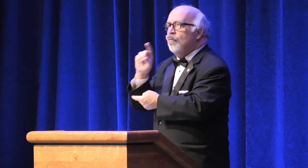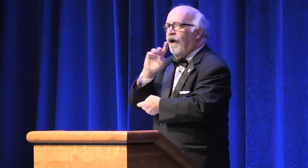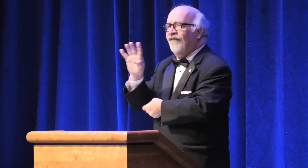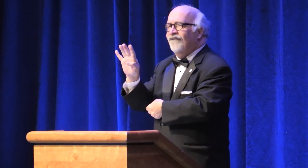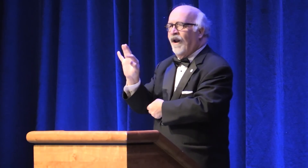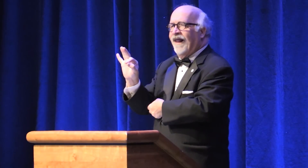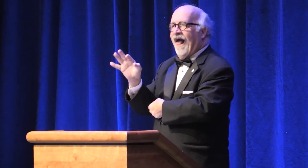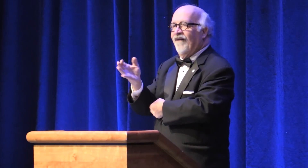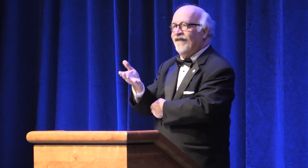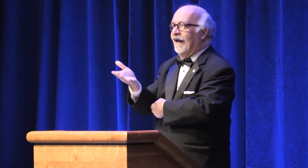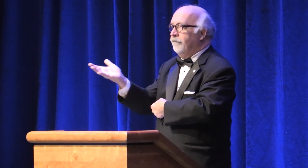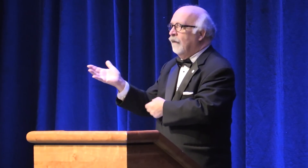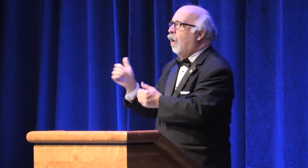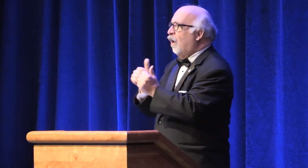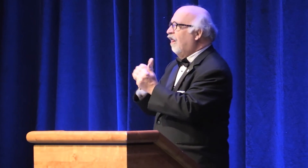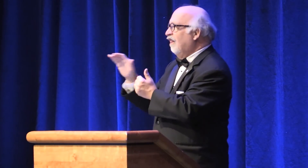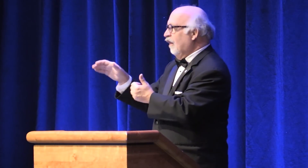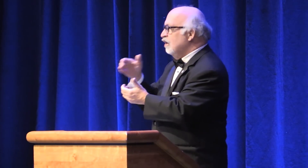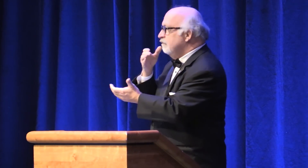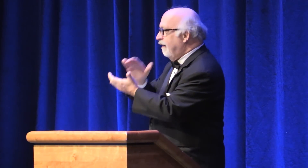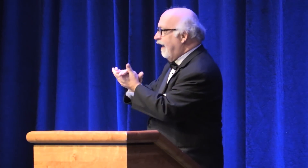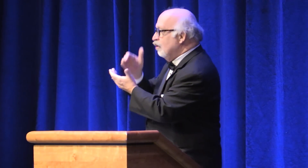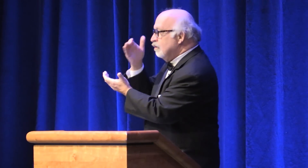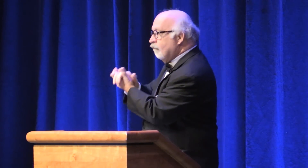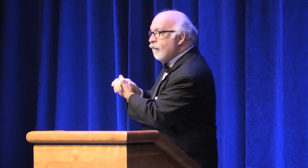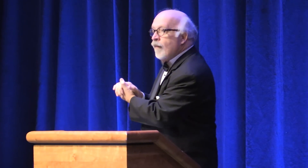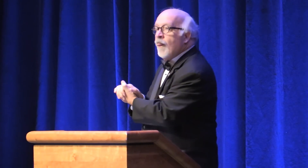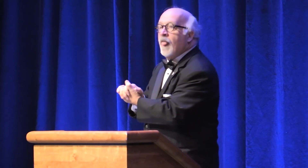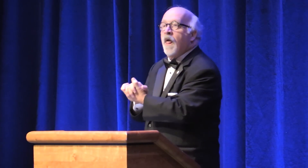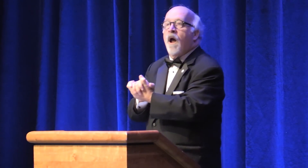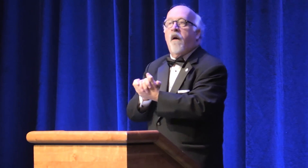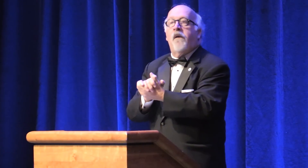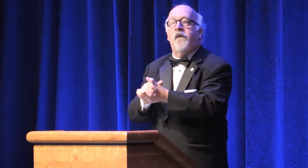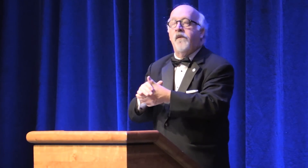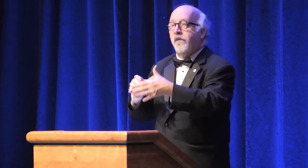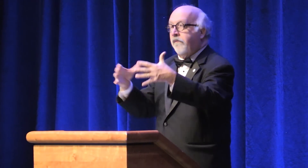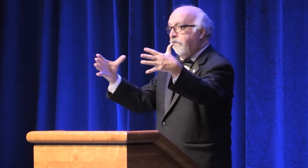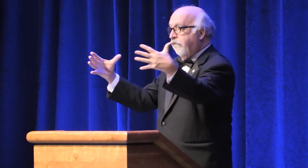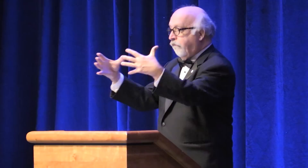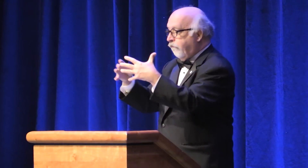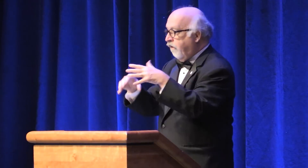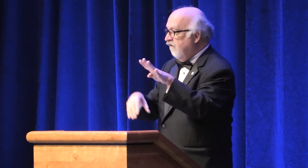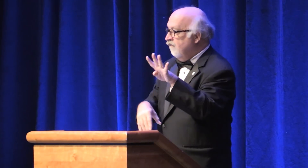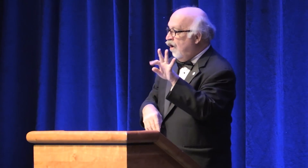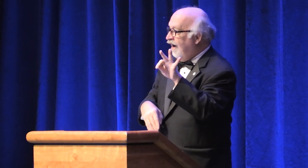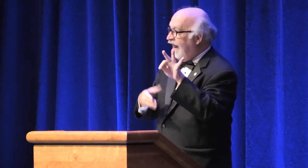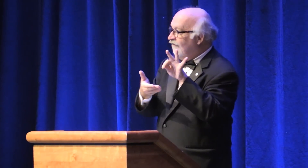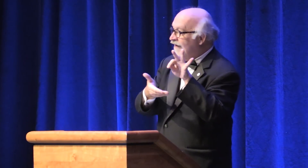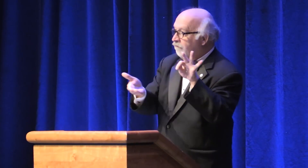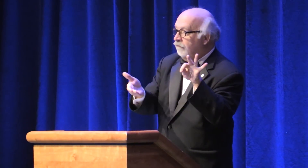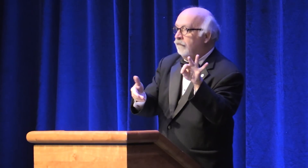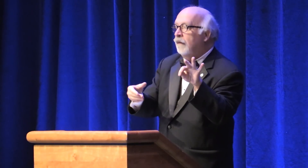winners. There were 49 prize winners who were gathered there with their spouses.